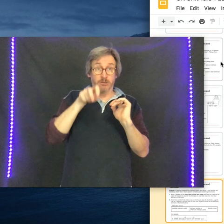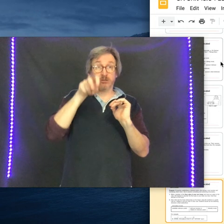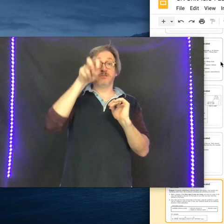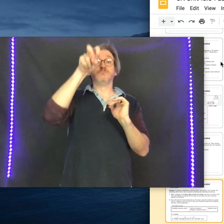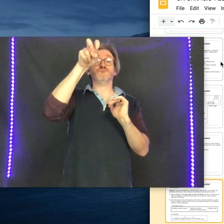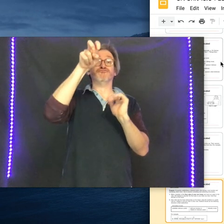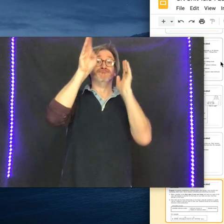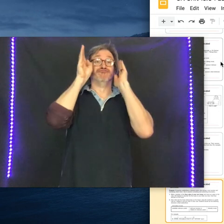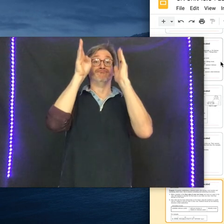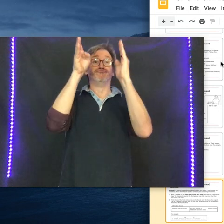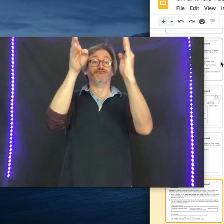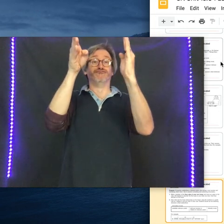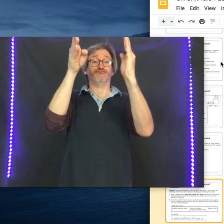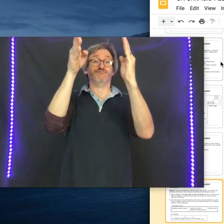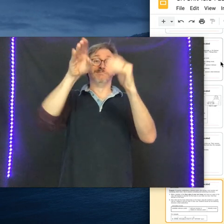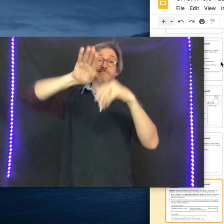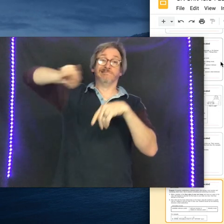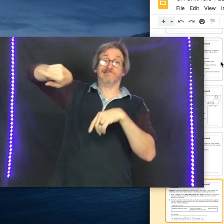stairs.